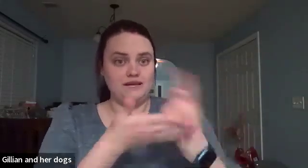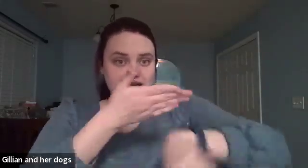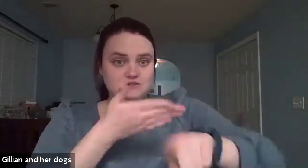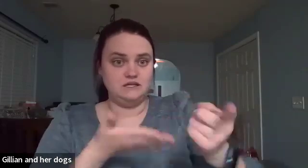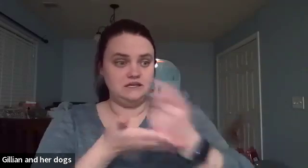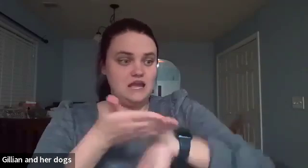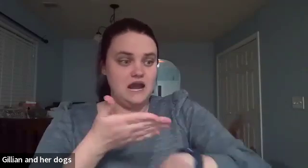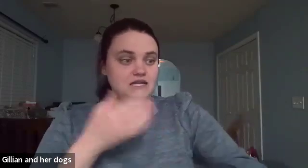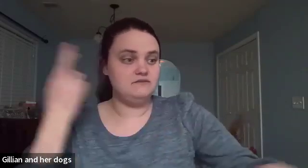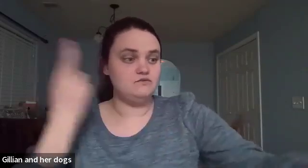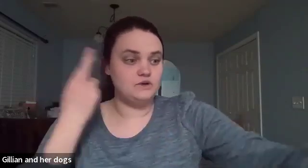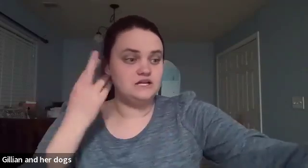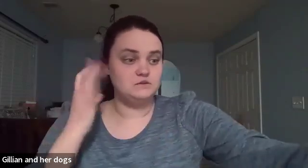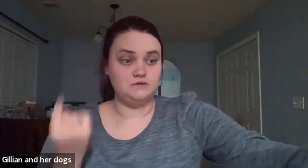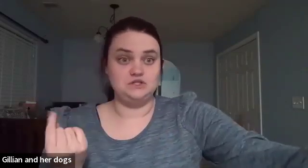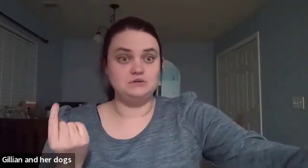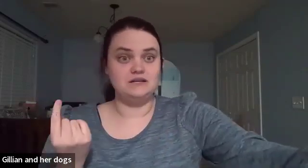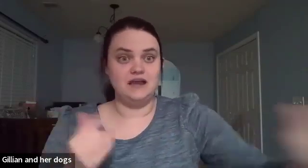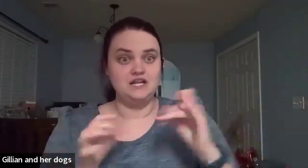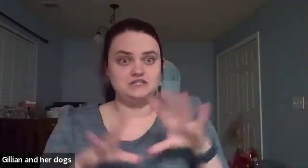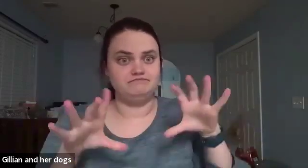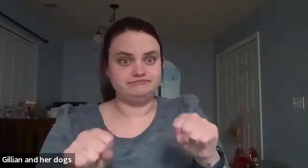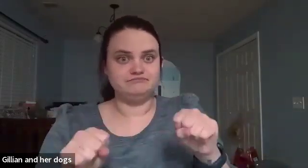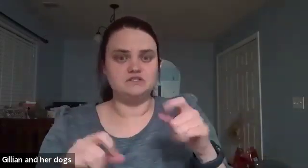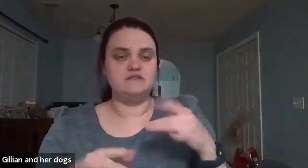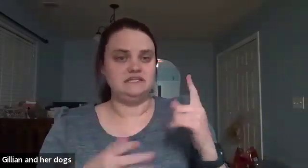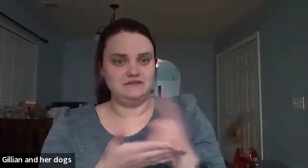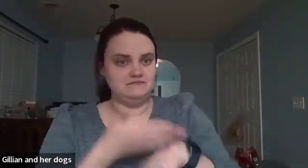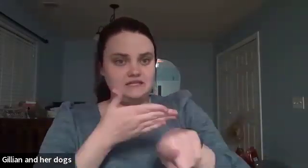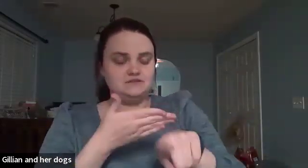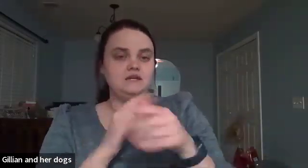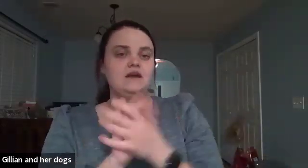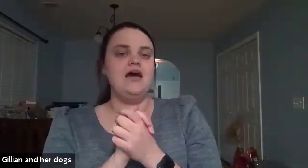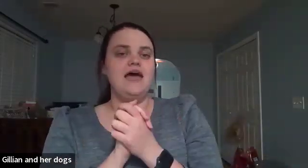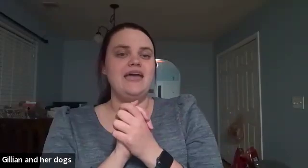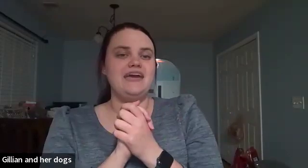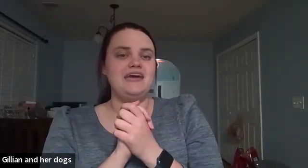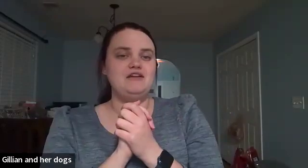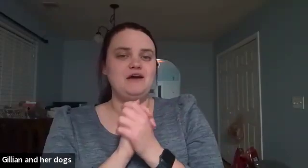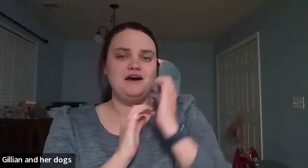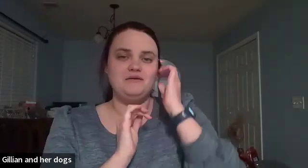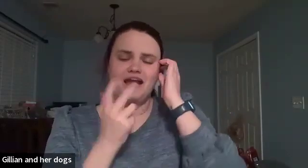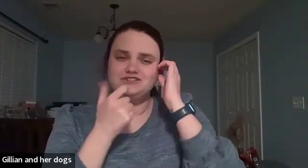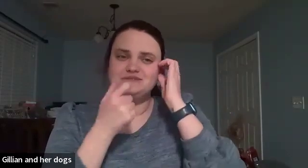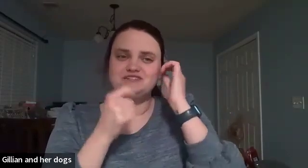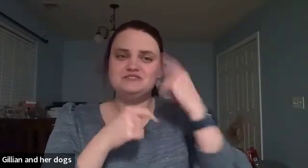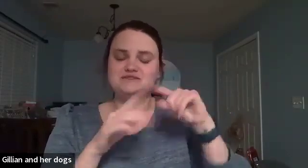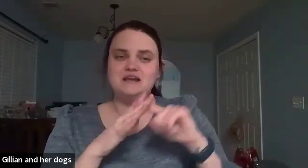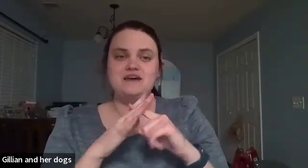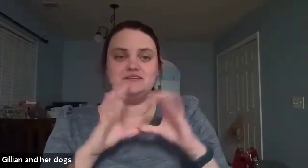going next week. And I didn't even realize what I was doing. Like I just suddenly did next week. And actually what's interesting is we'd have